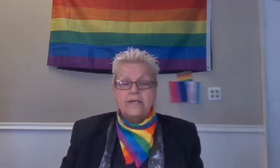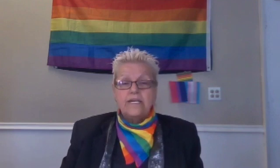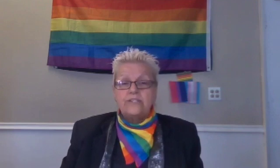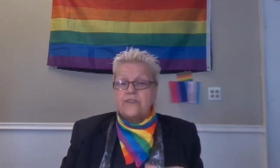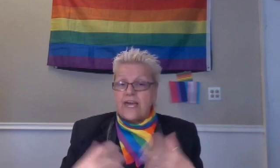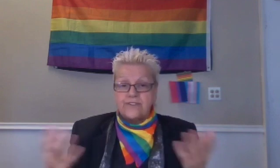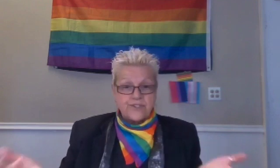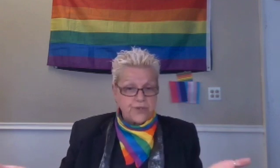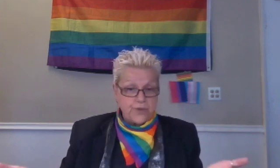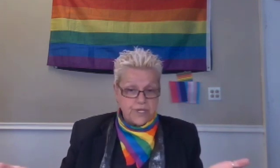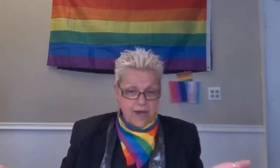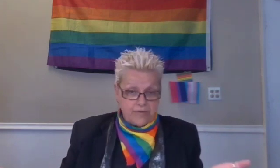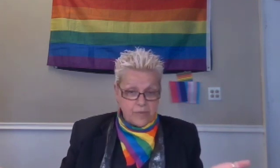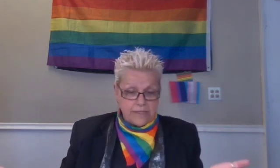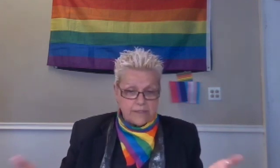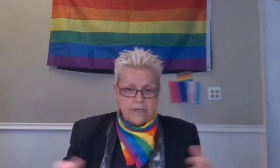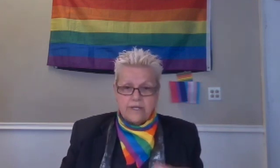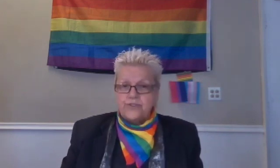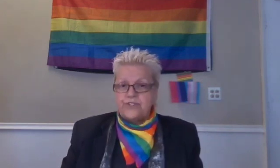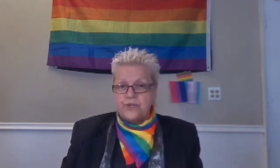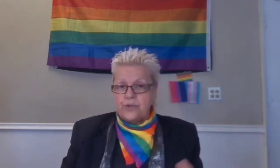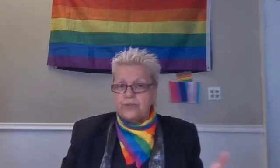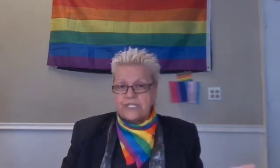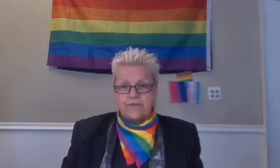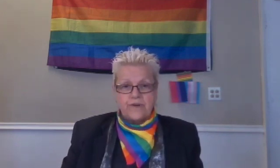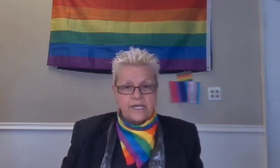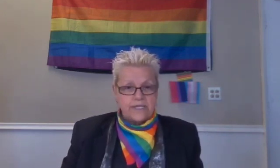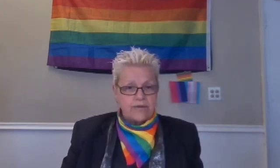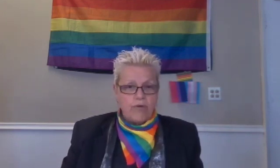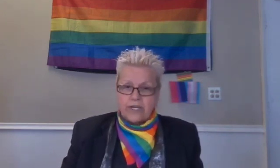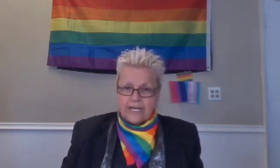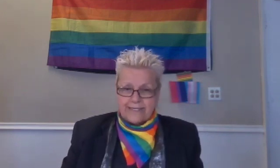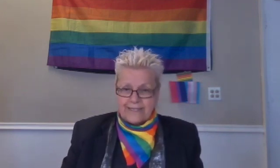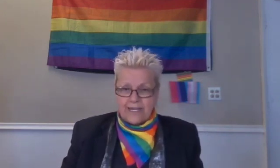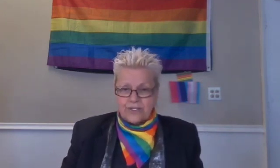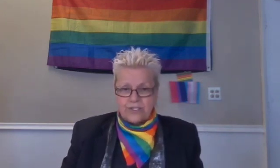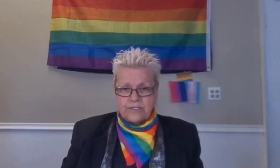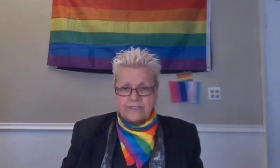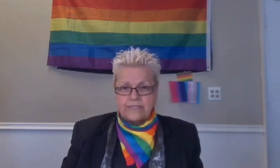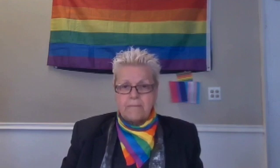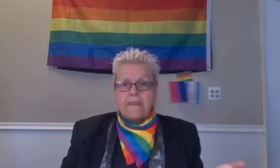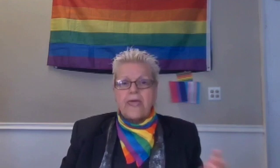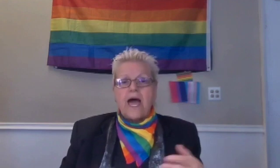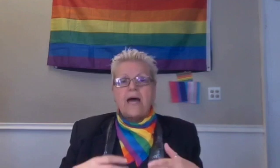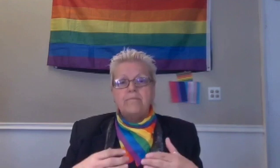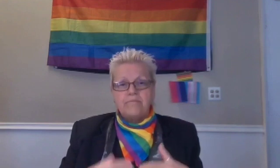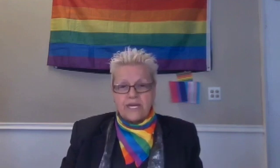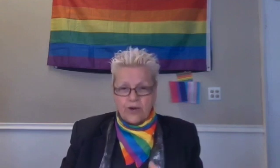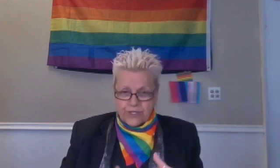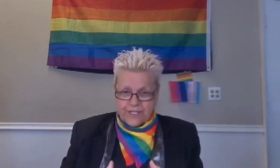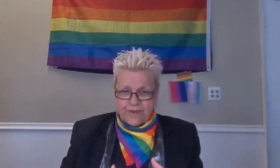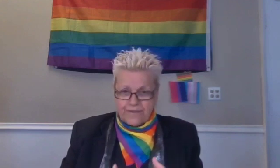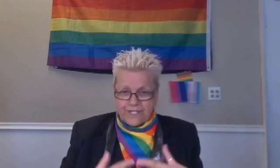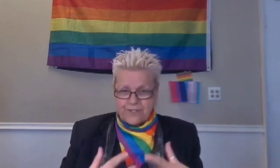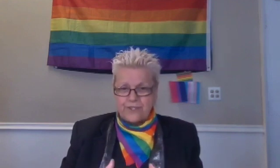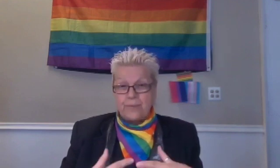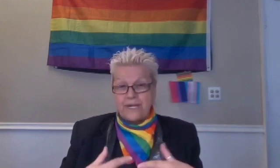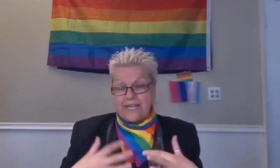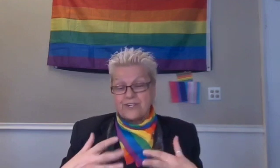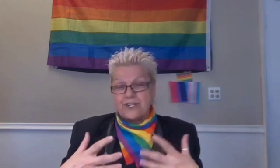attorneys that sue the government, sue different organizations because